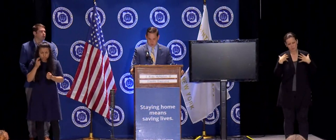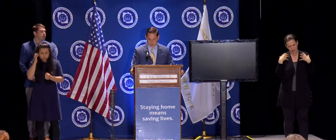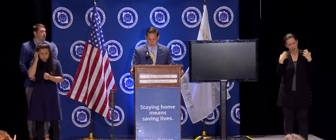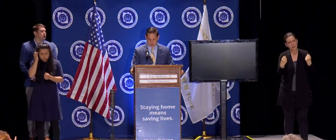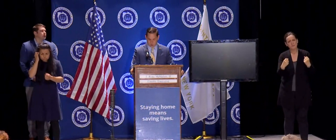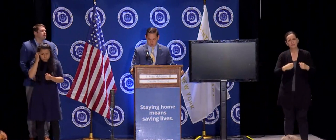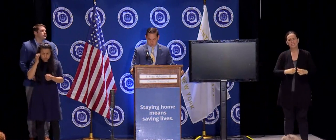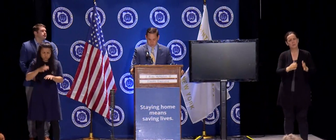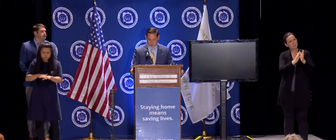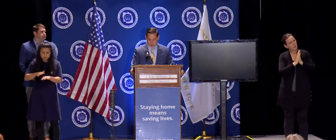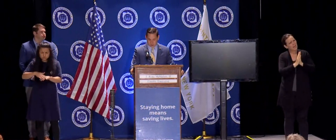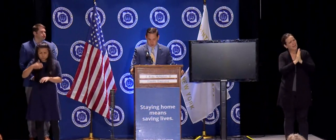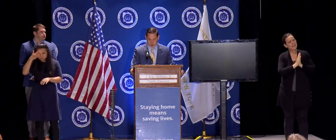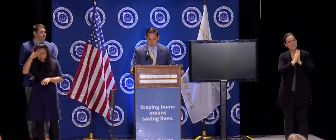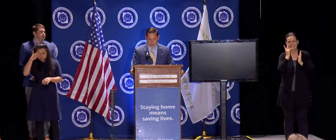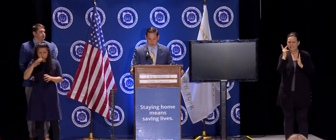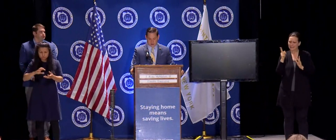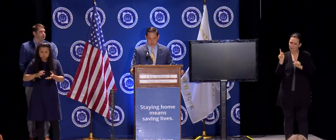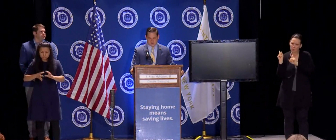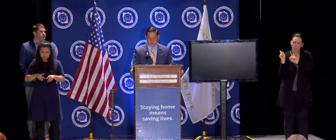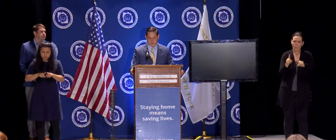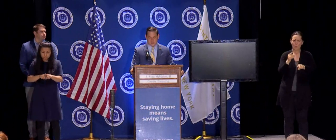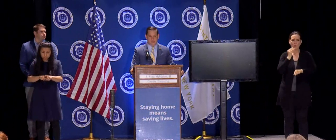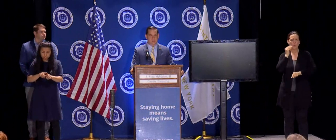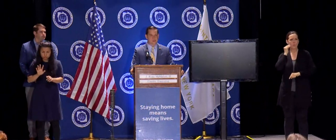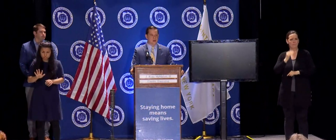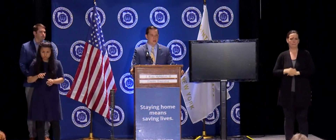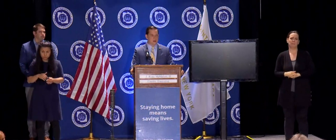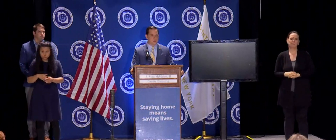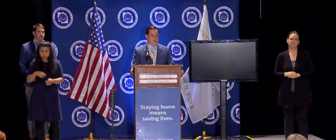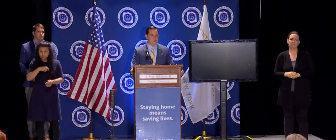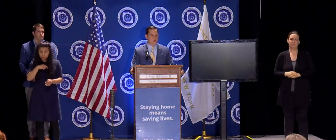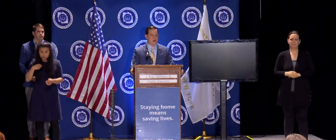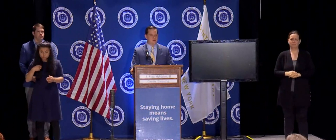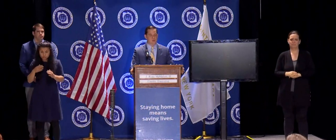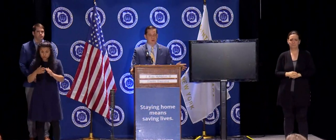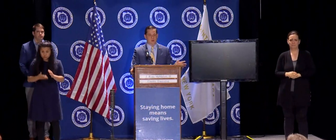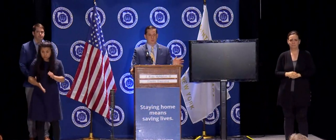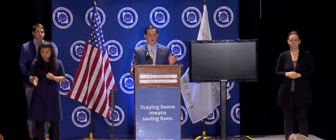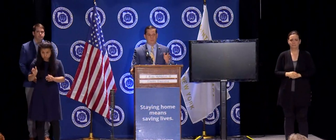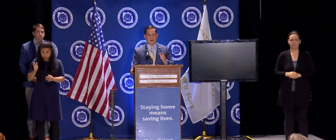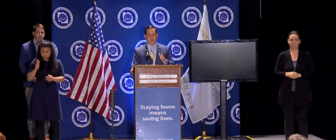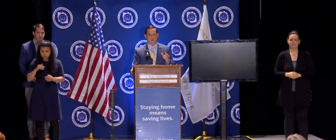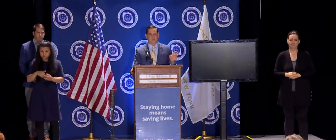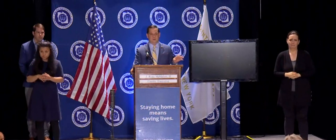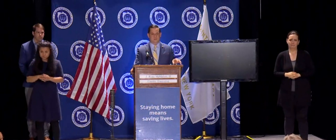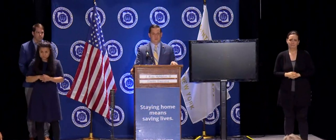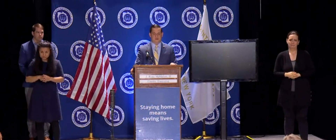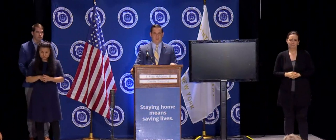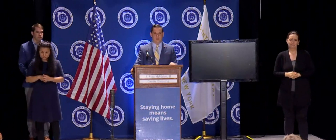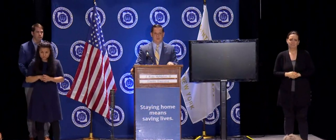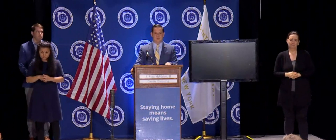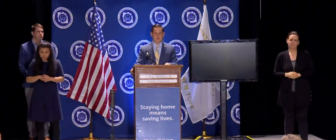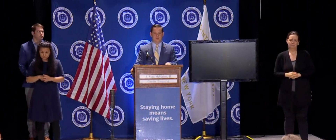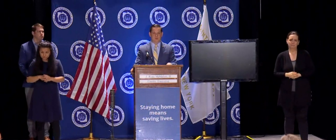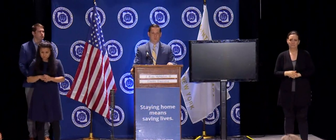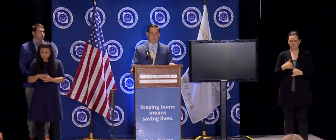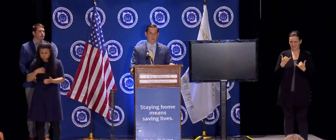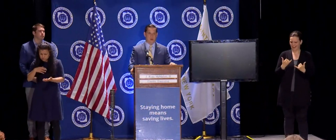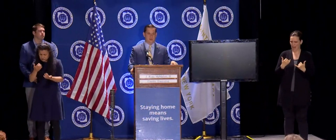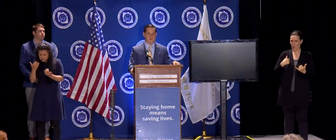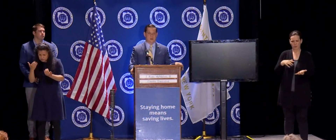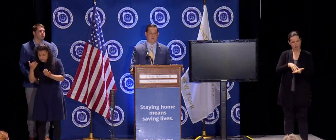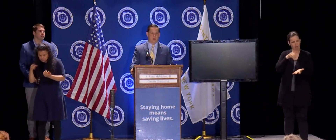prayers certainly welcomed. Related to hospitalizations, as we learn more about the virus and there's